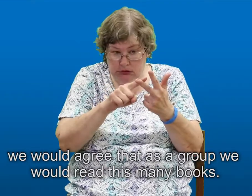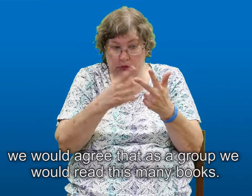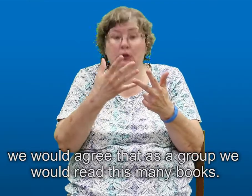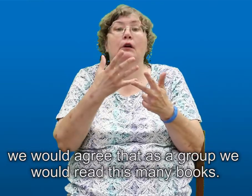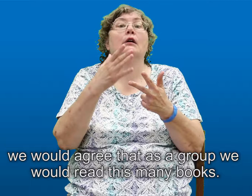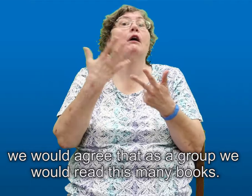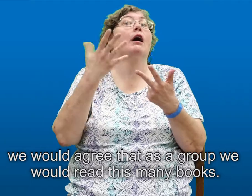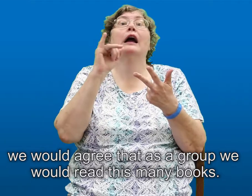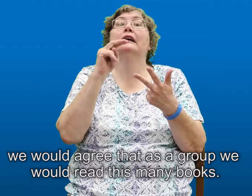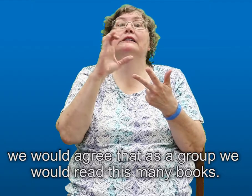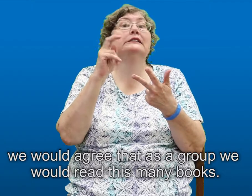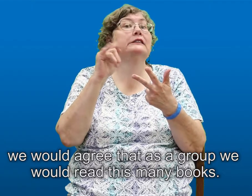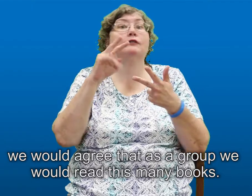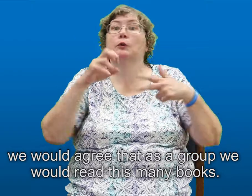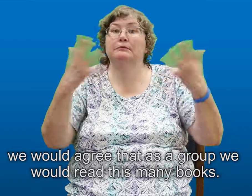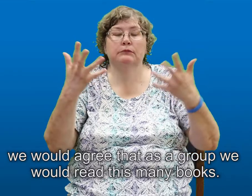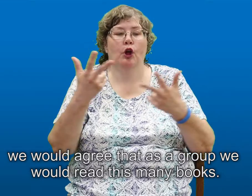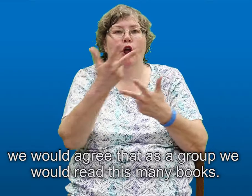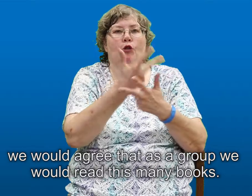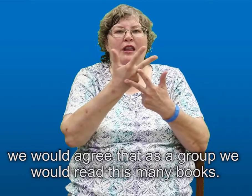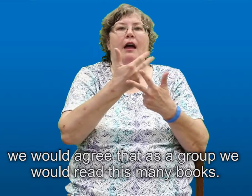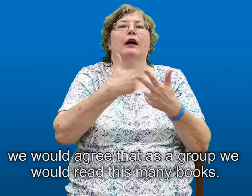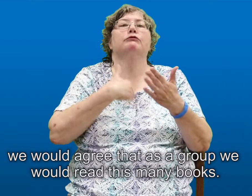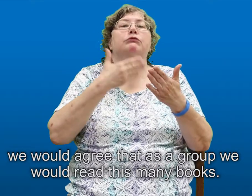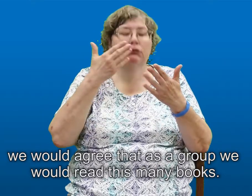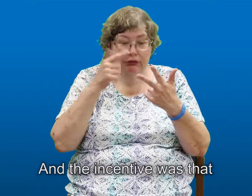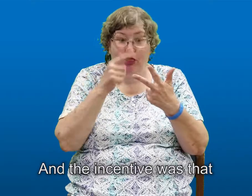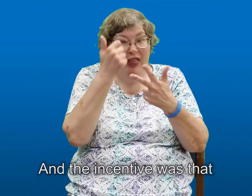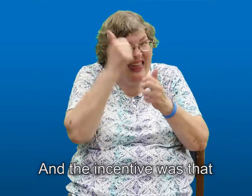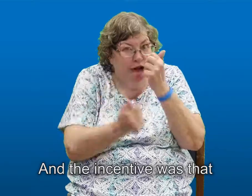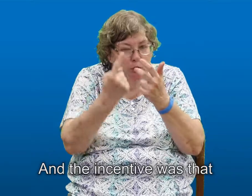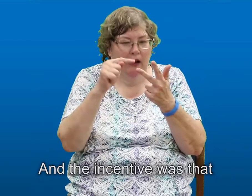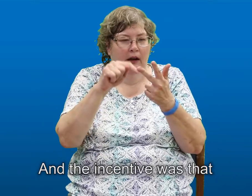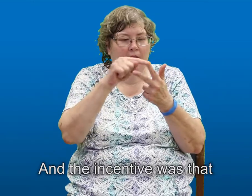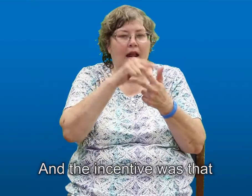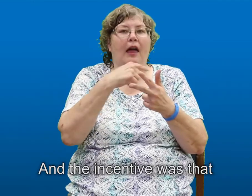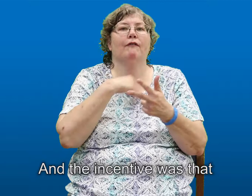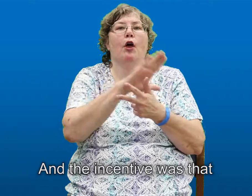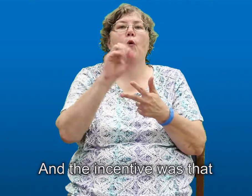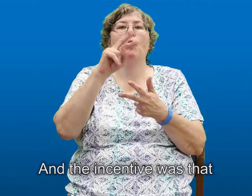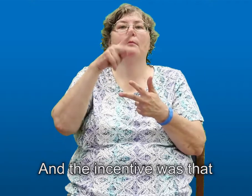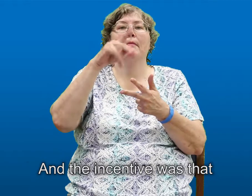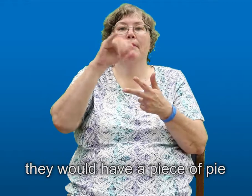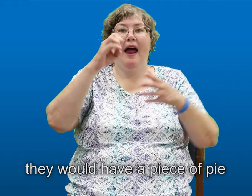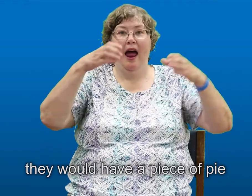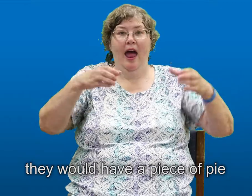agree that all, as a group, would read this many books. And the incentive was that they would